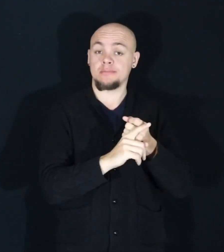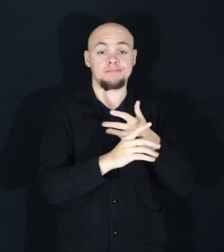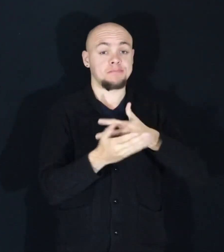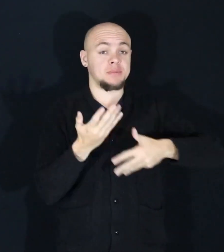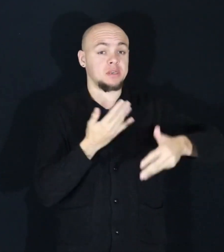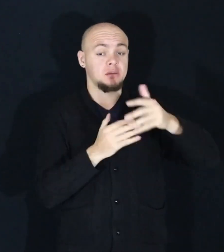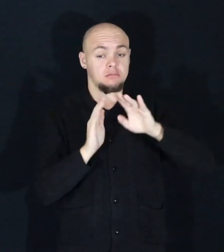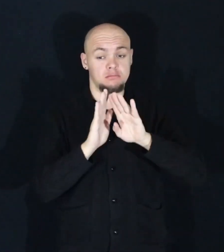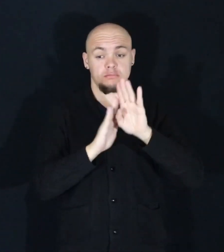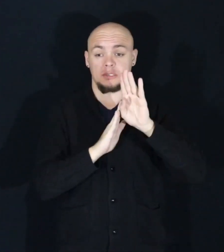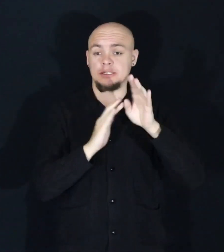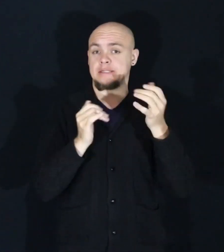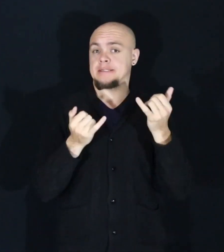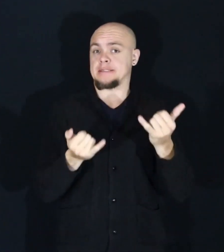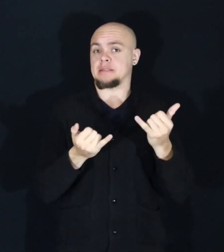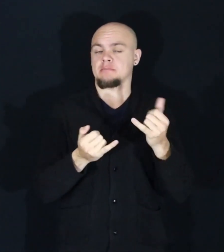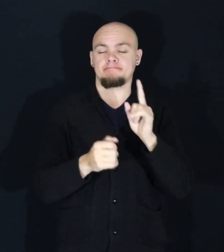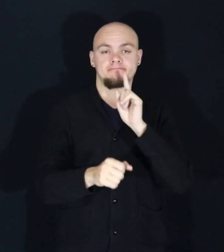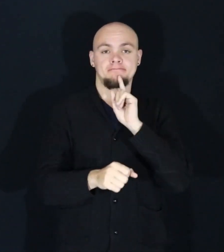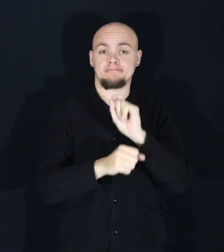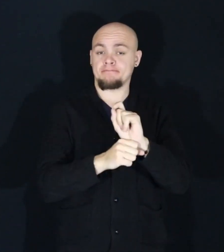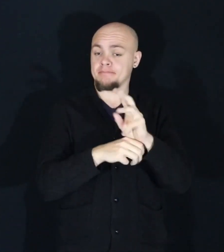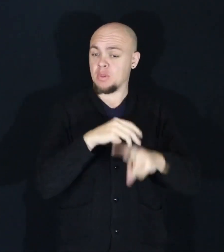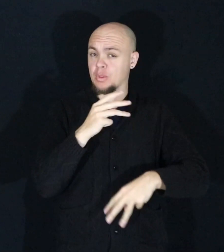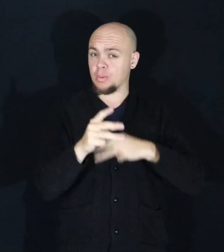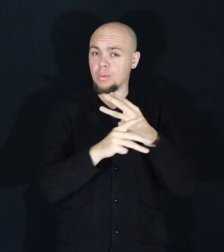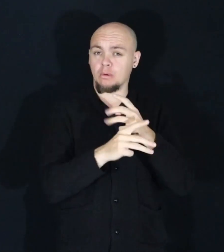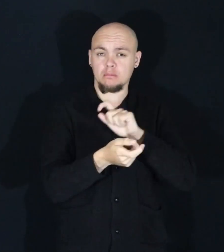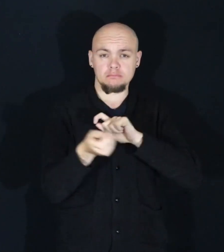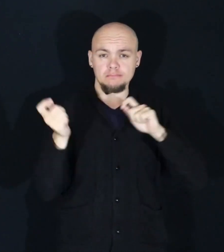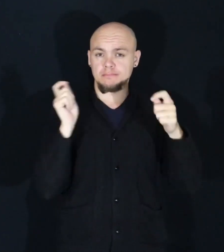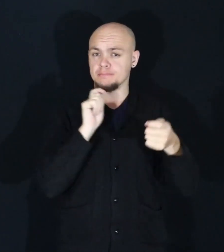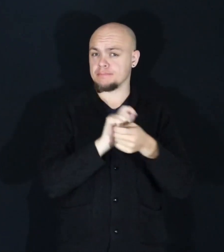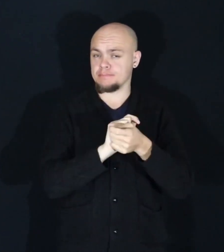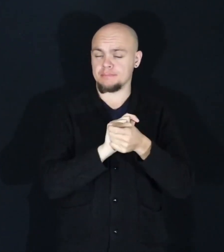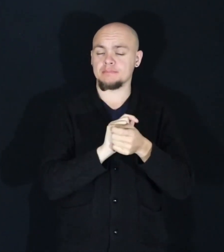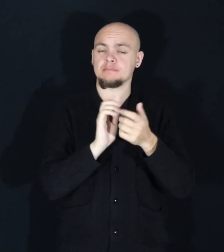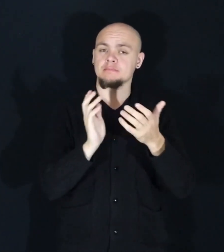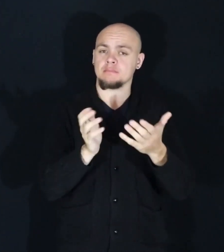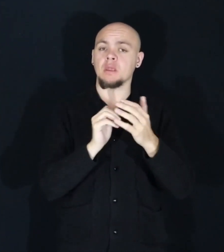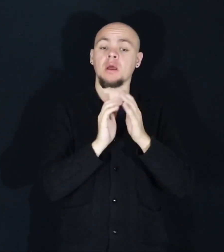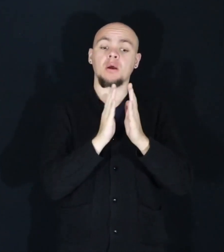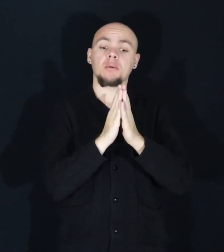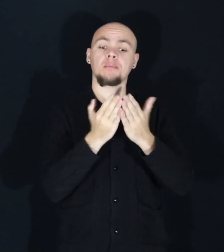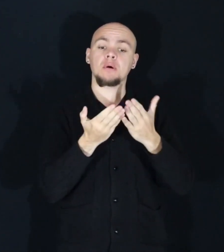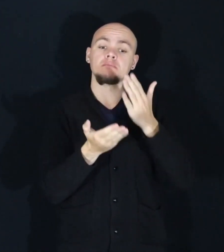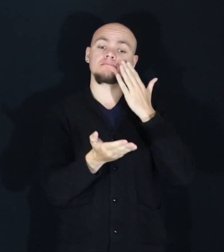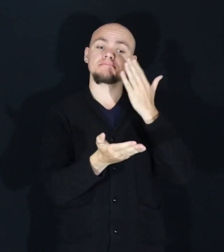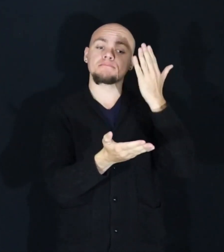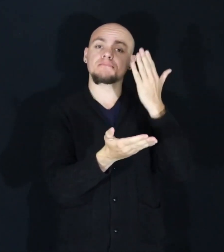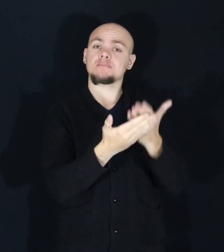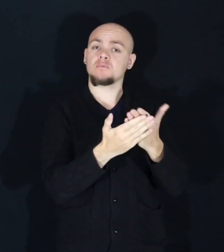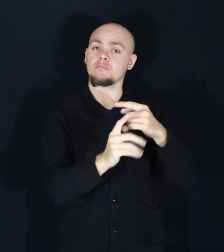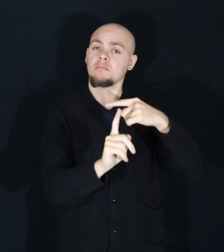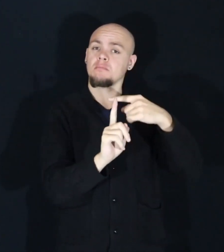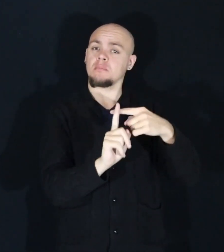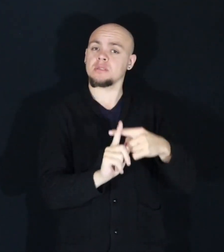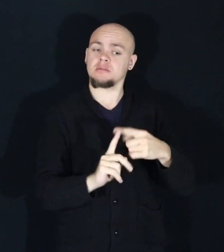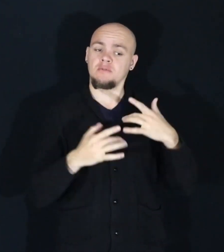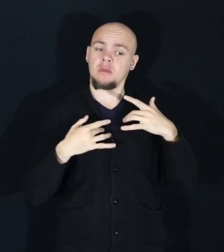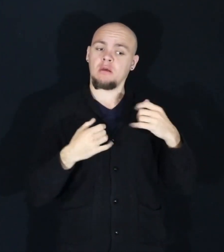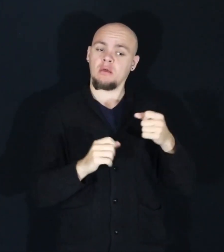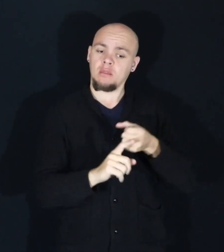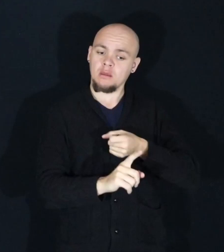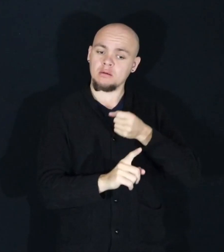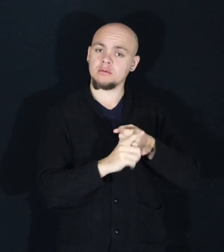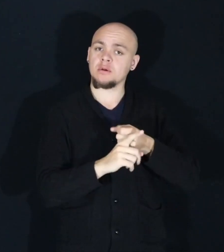it is today and how they truly changed the world. Besides the fact that books have proven to positively affect our health,